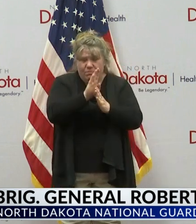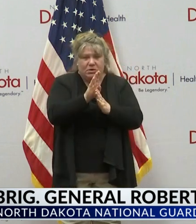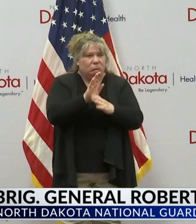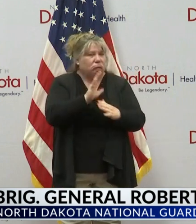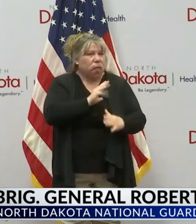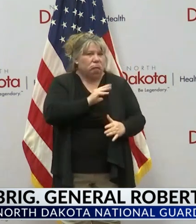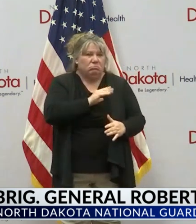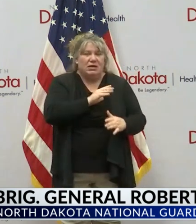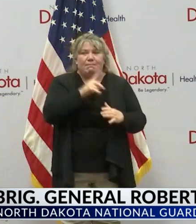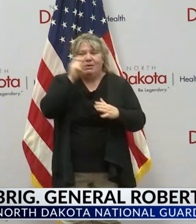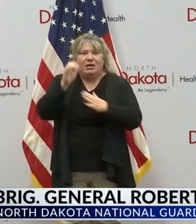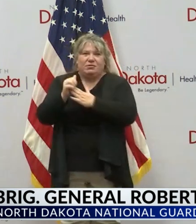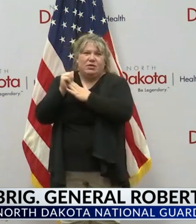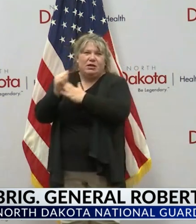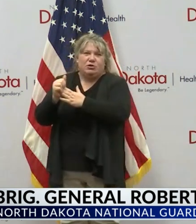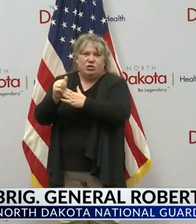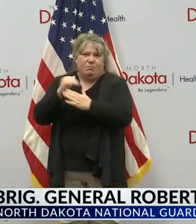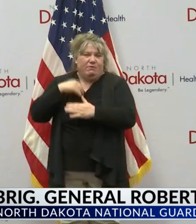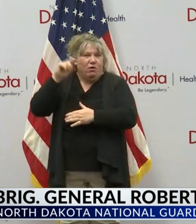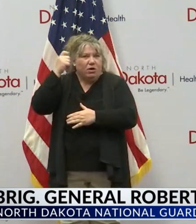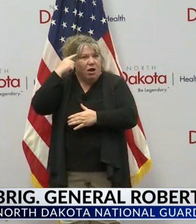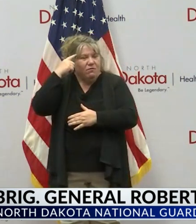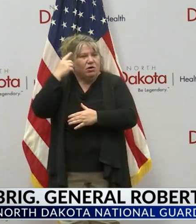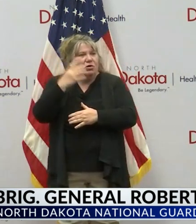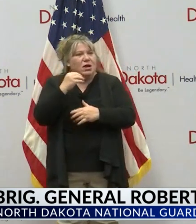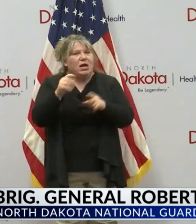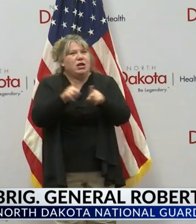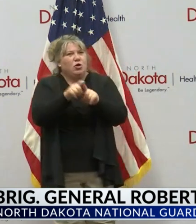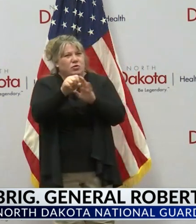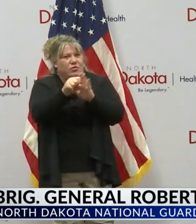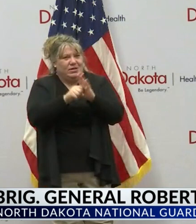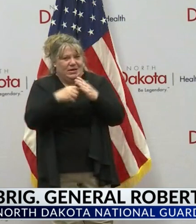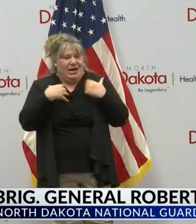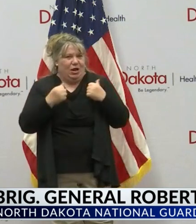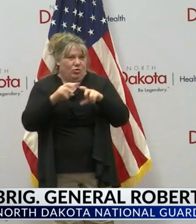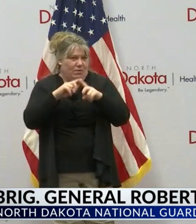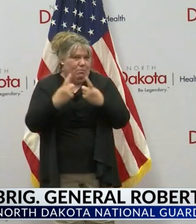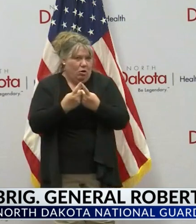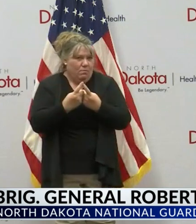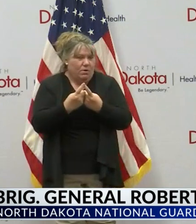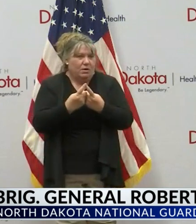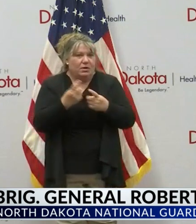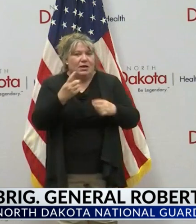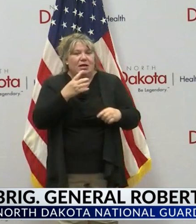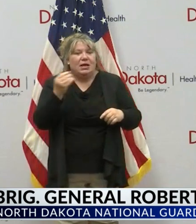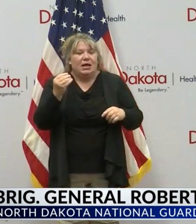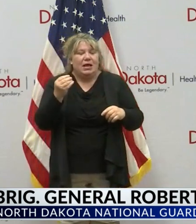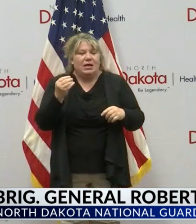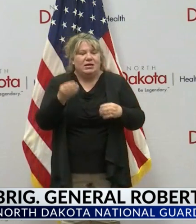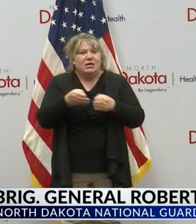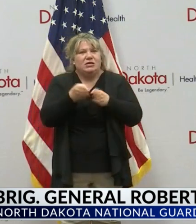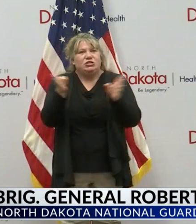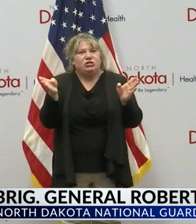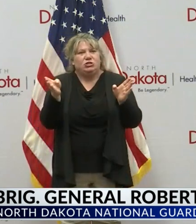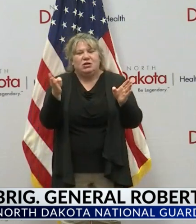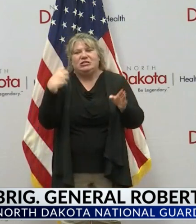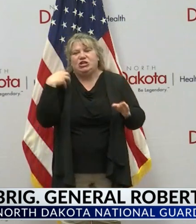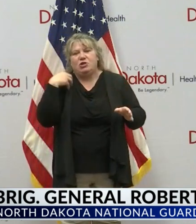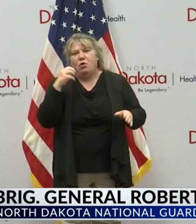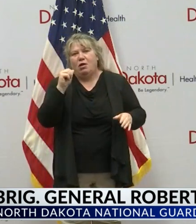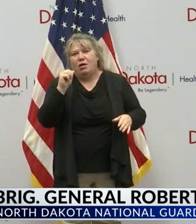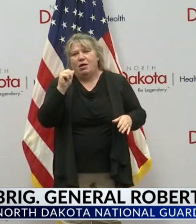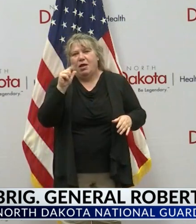because of the leadership of our governor and certainly the state health department and General Alan